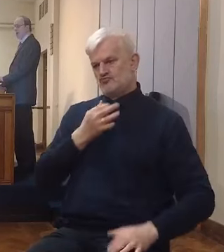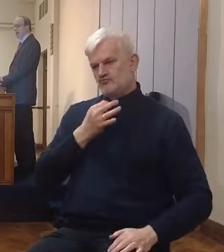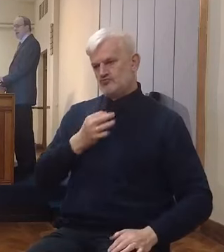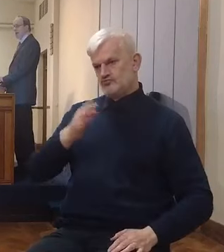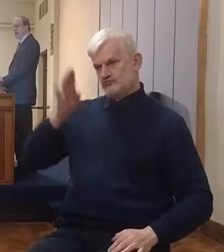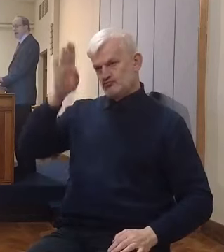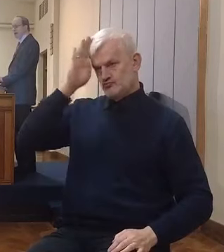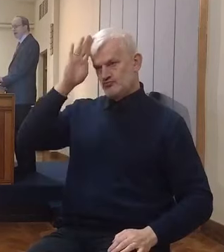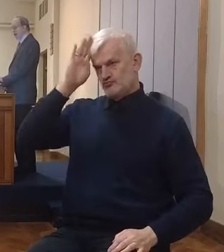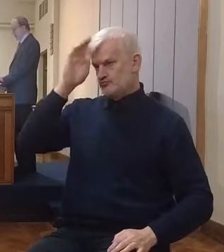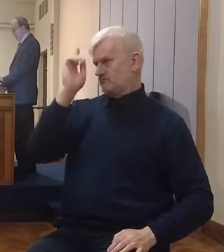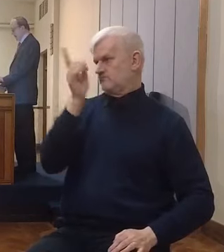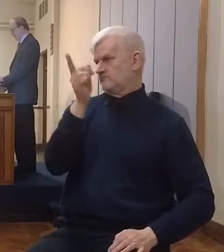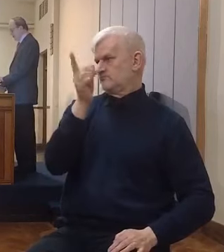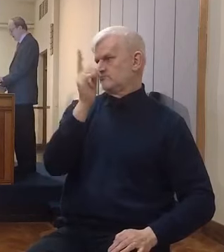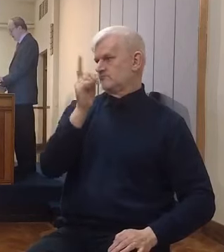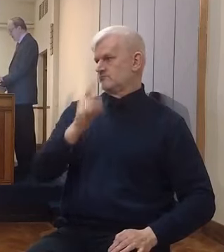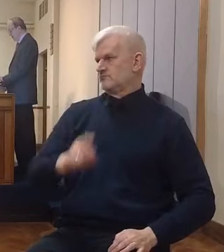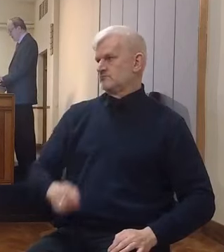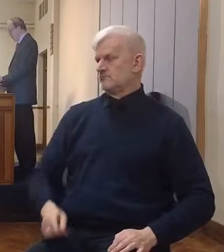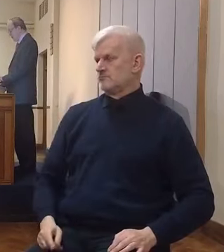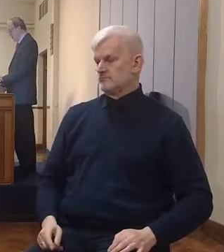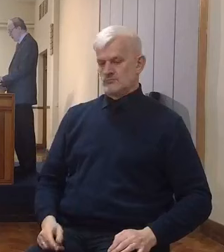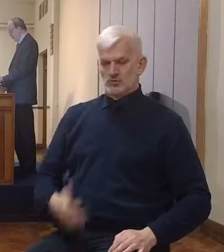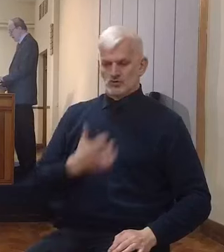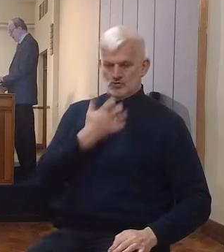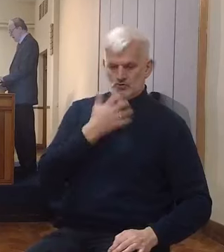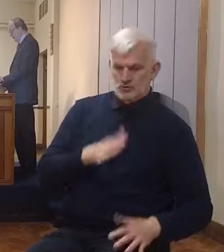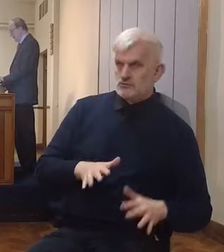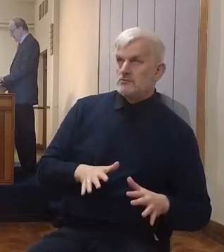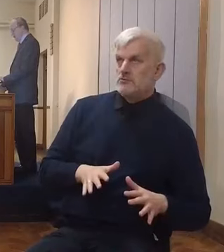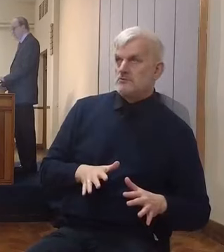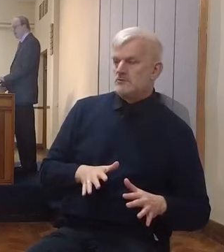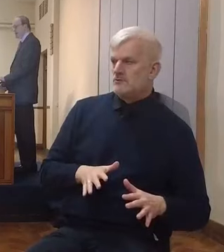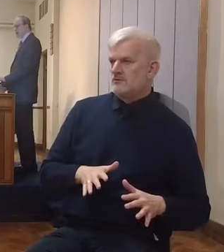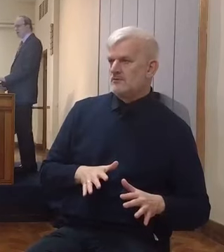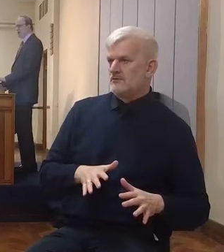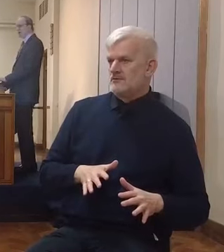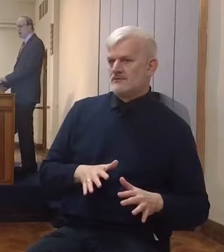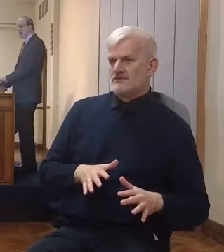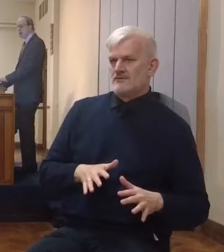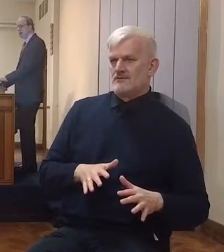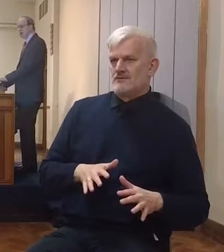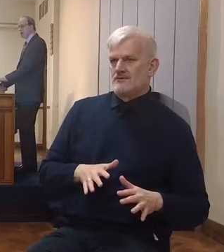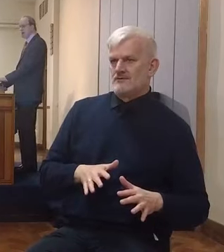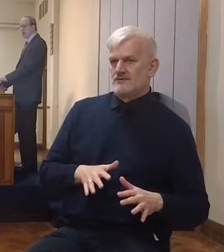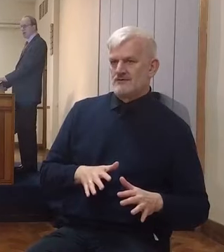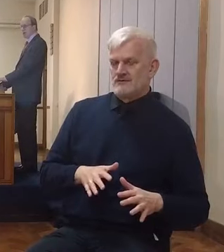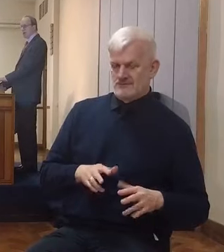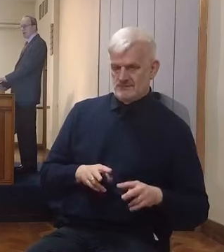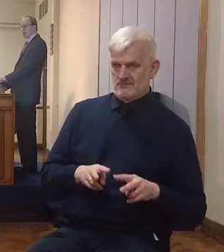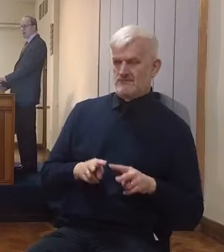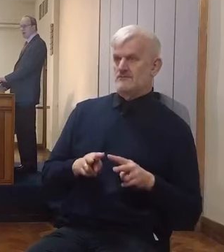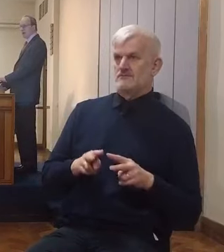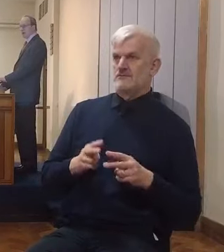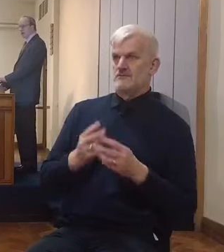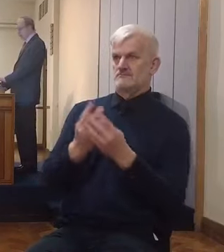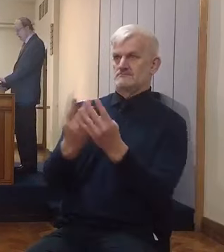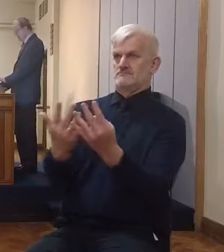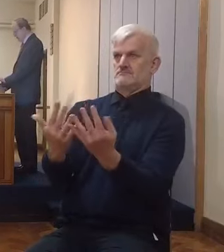formidable enemies, and the Israelites would soon be seeing thousands upon thousands of